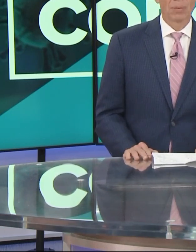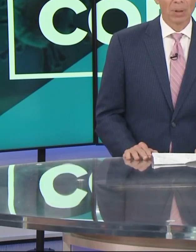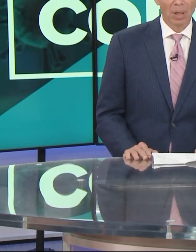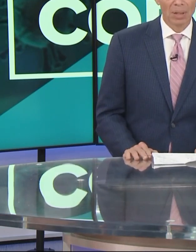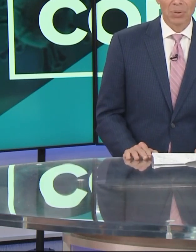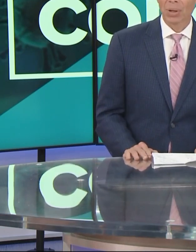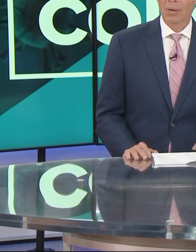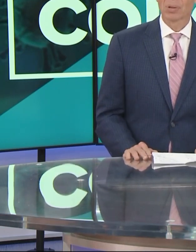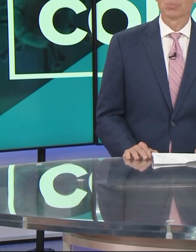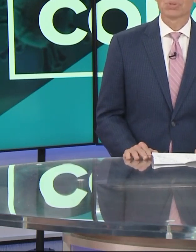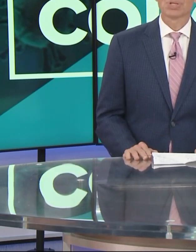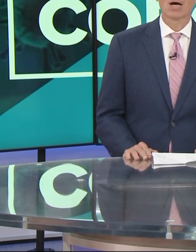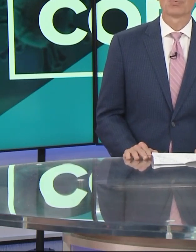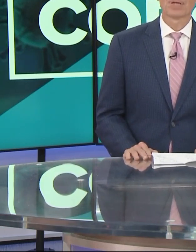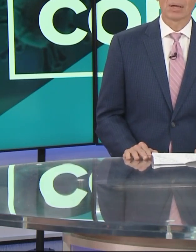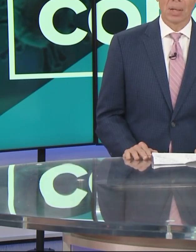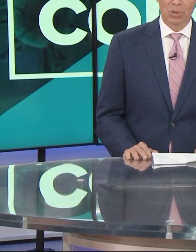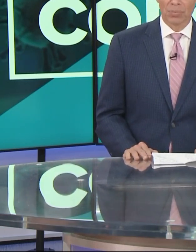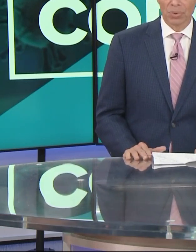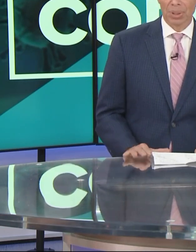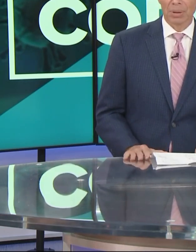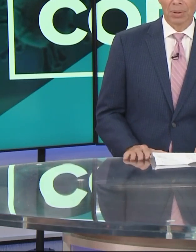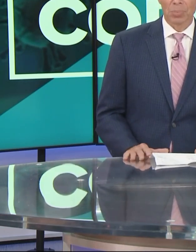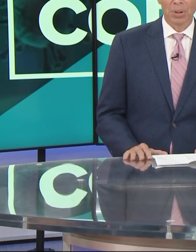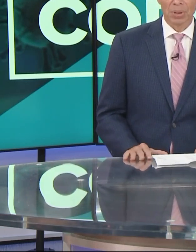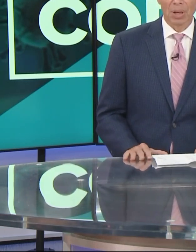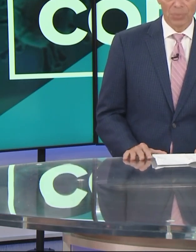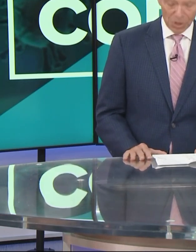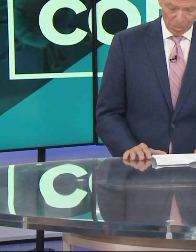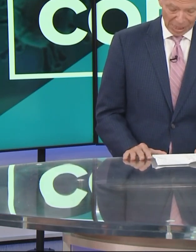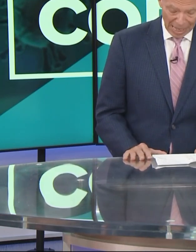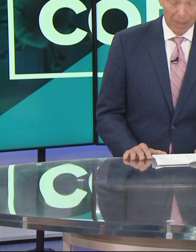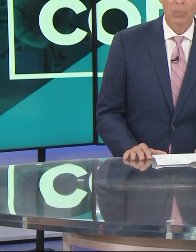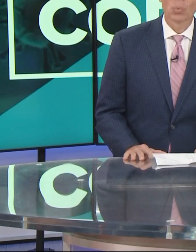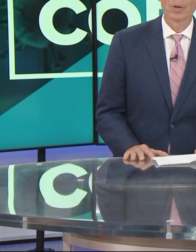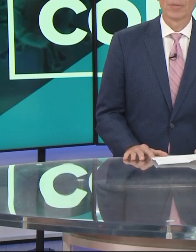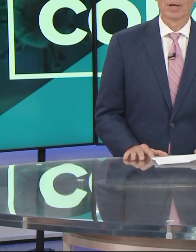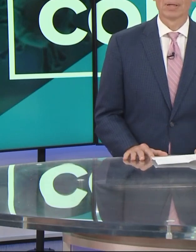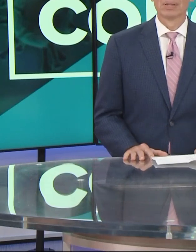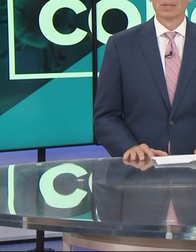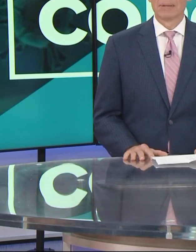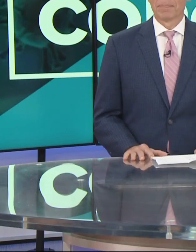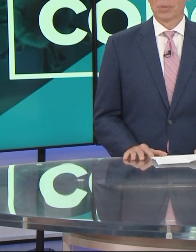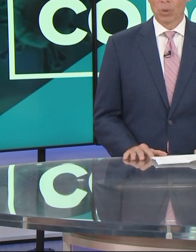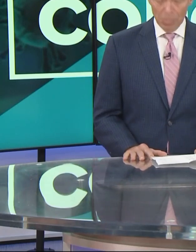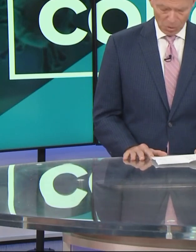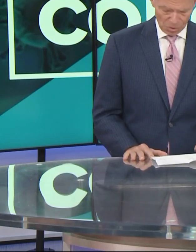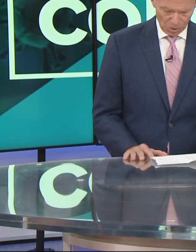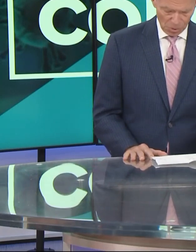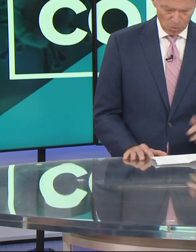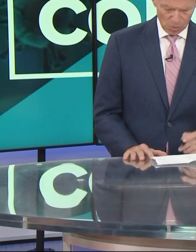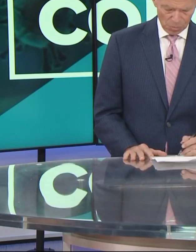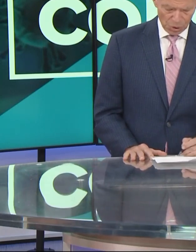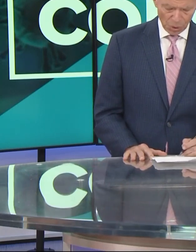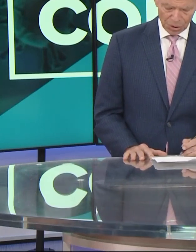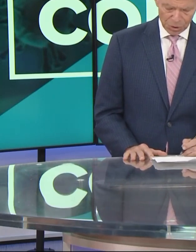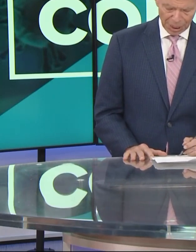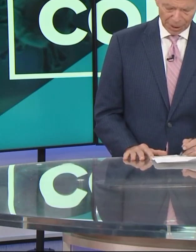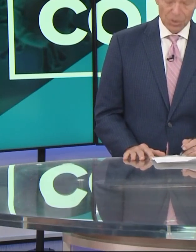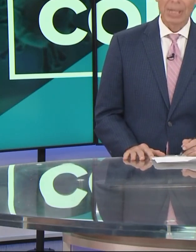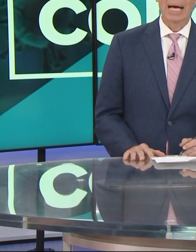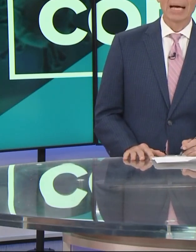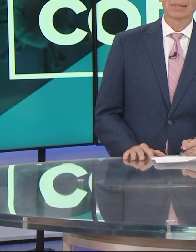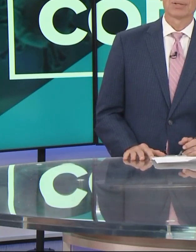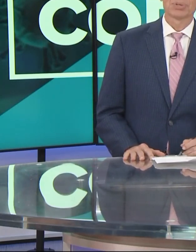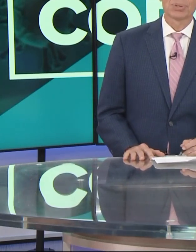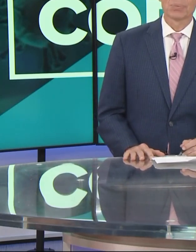been a part of our lives. And the governor was not without controversy at this press conference. He began it with a tribute to Jody